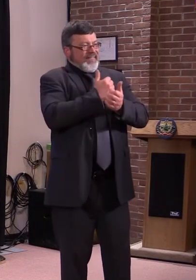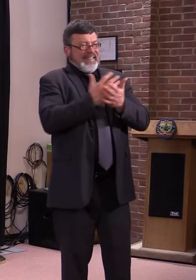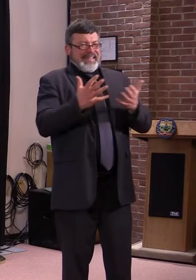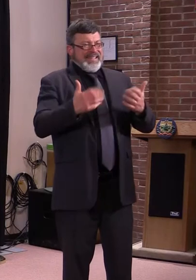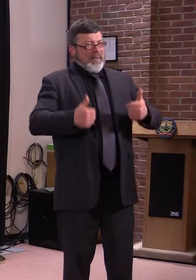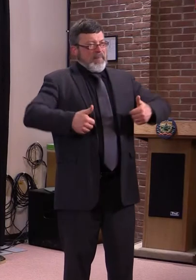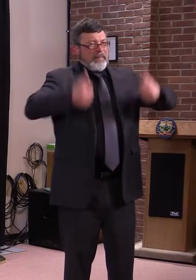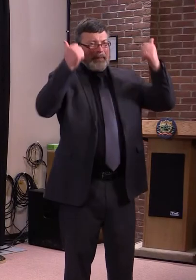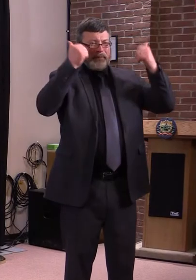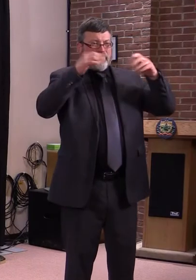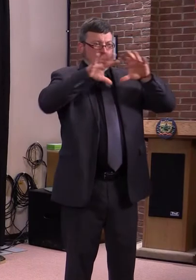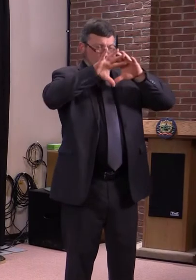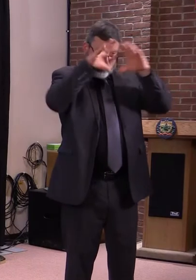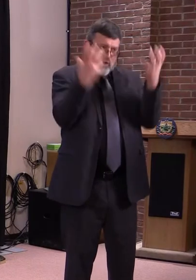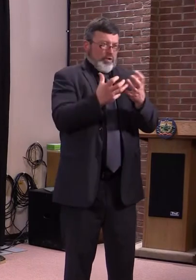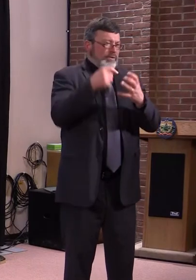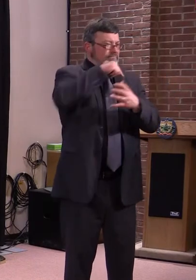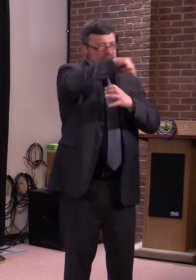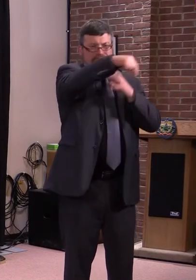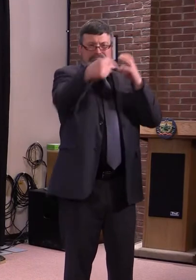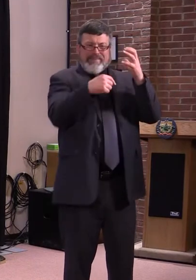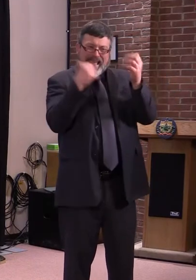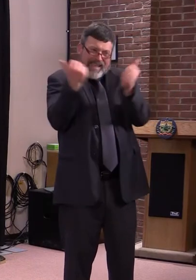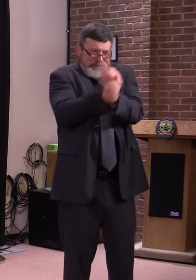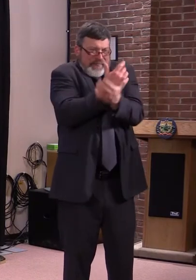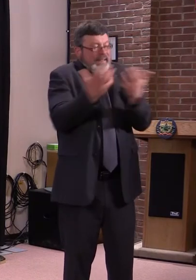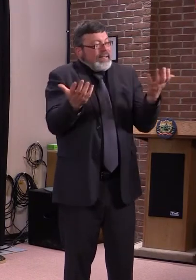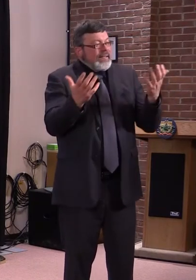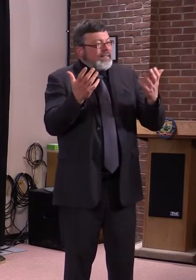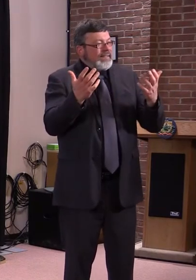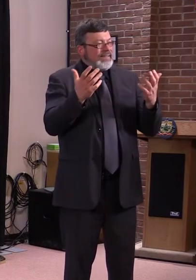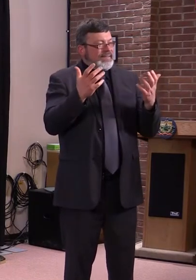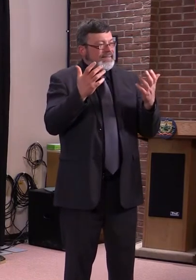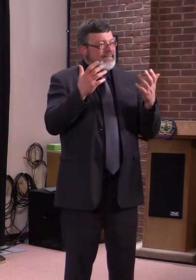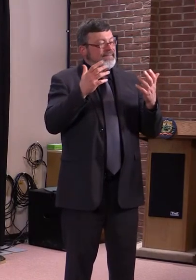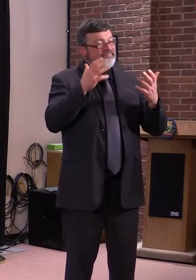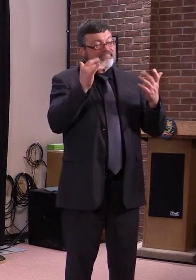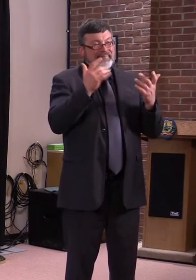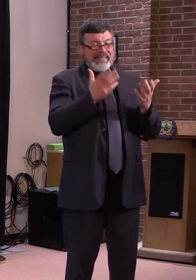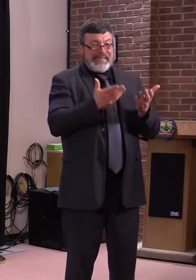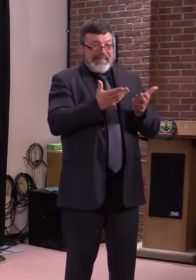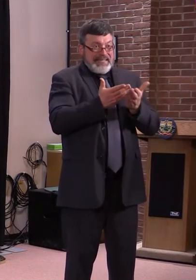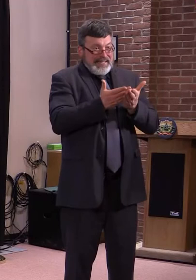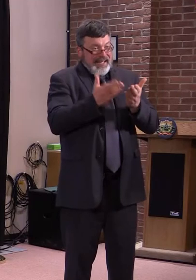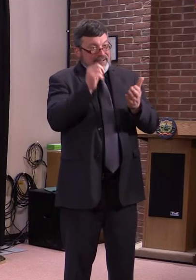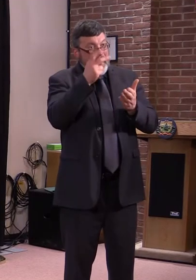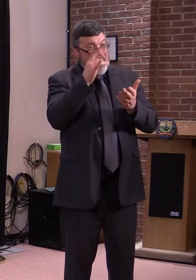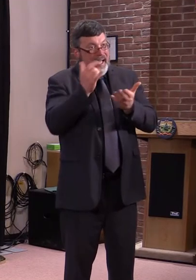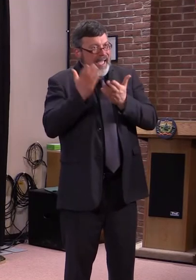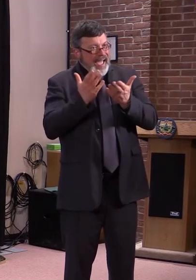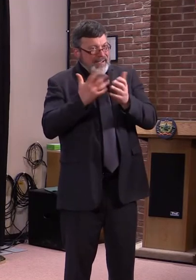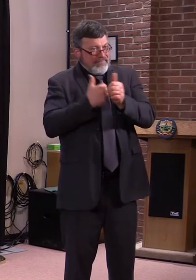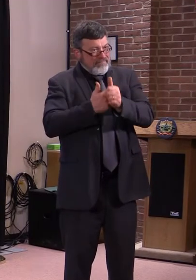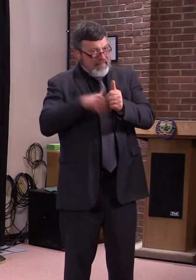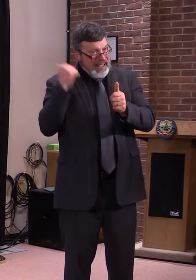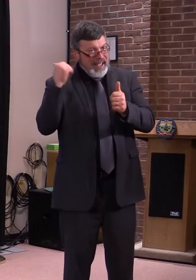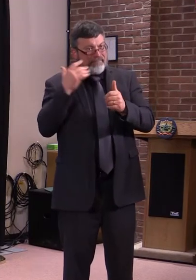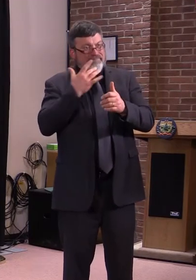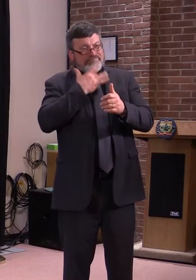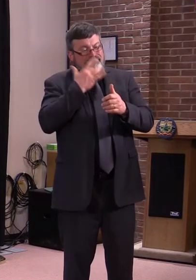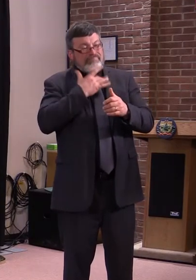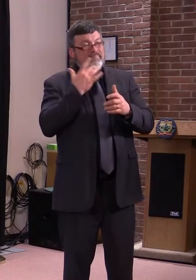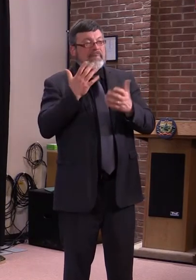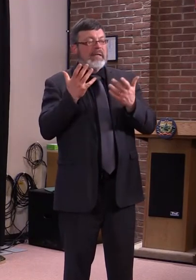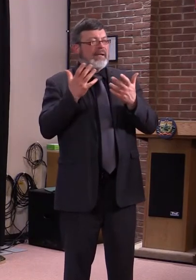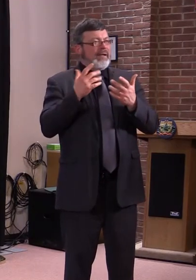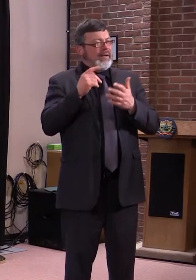inflation here in our country. The workforce shortage is going to have an effect, as well as all of